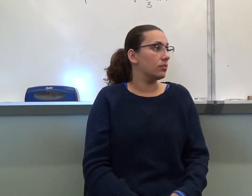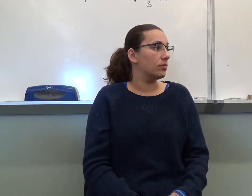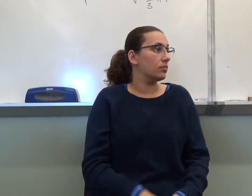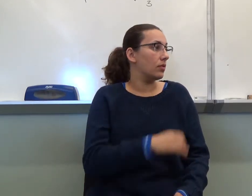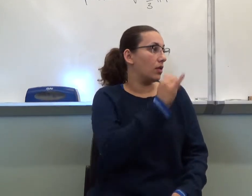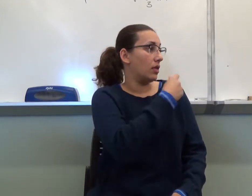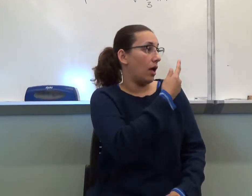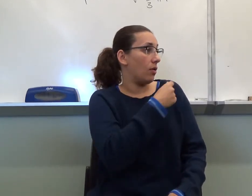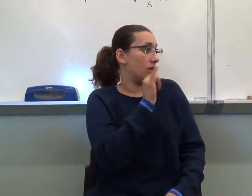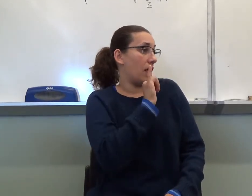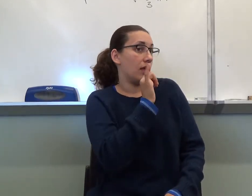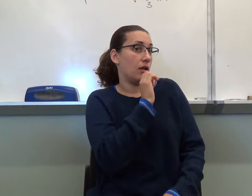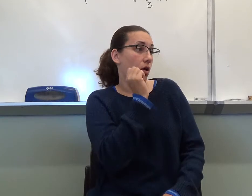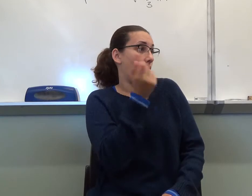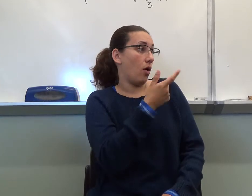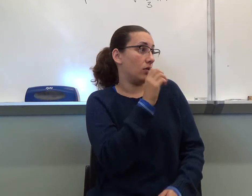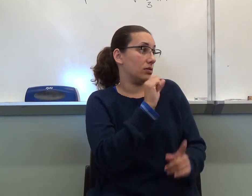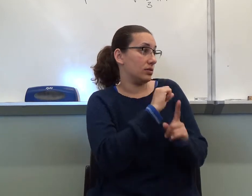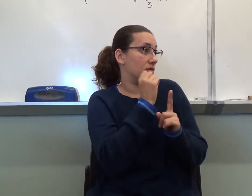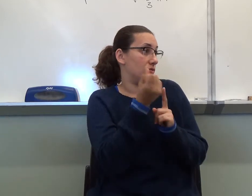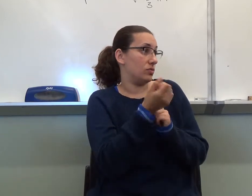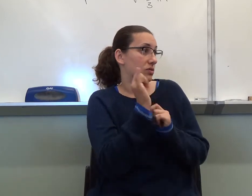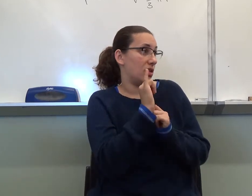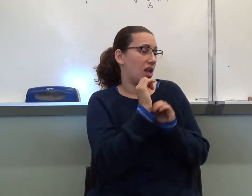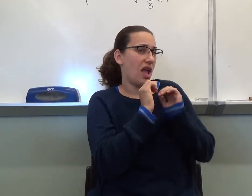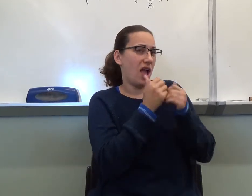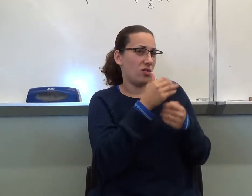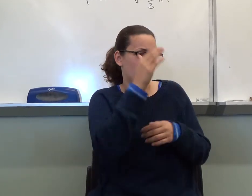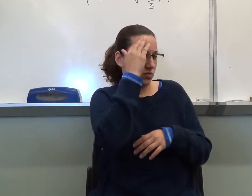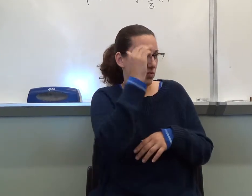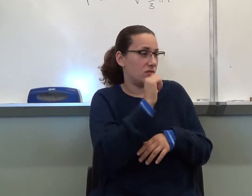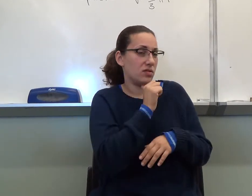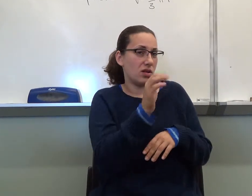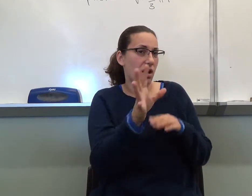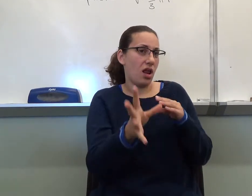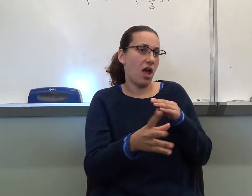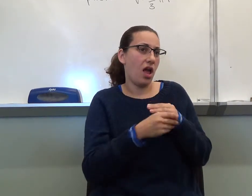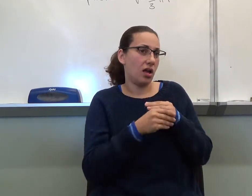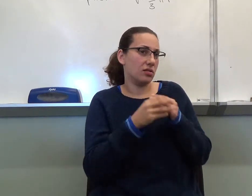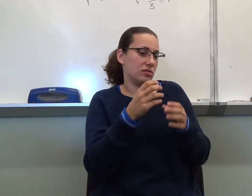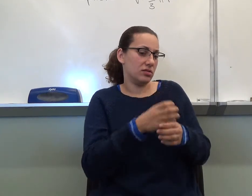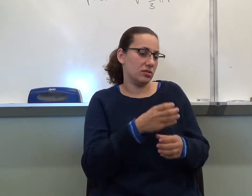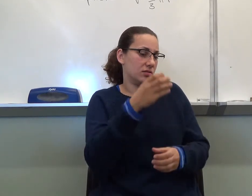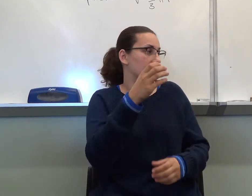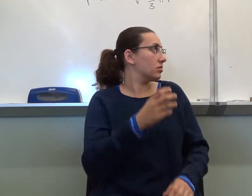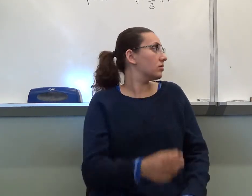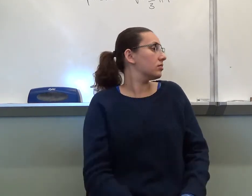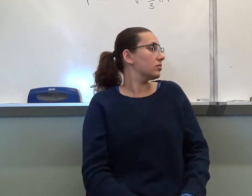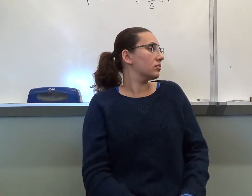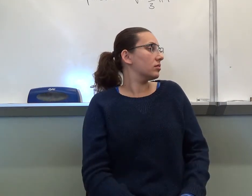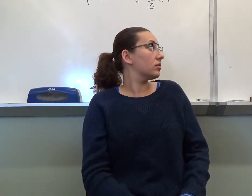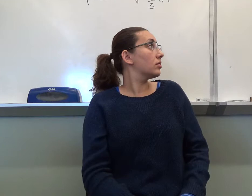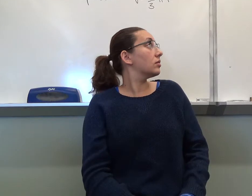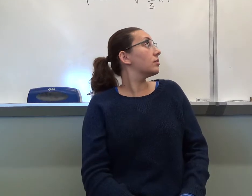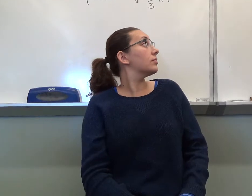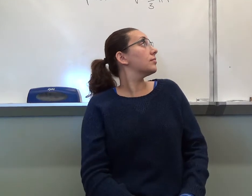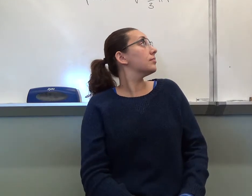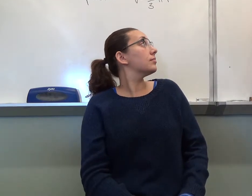like, because how would you know enough to add together? Well, it's because You know, when you use